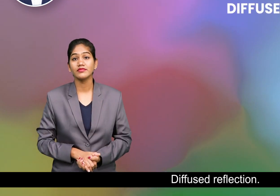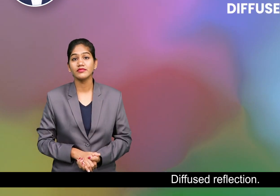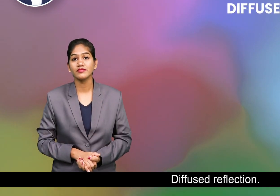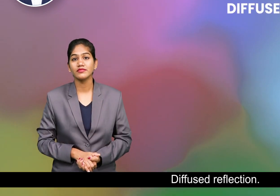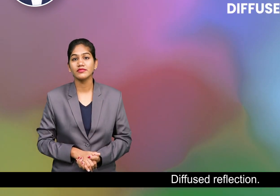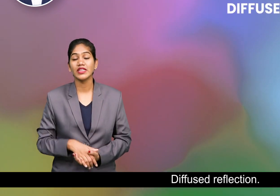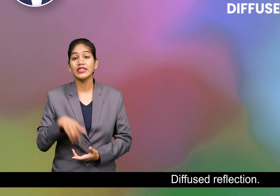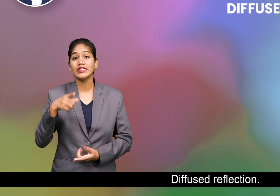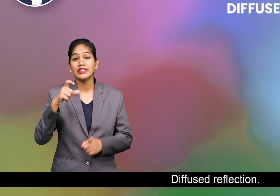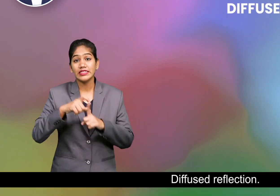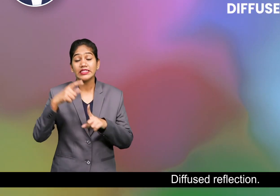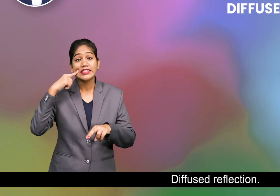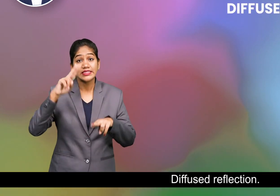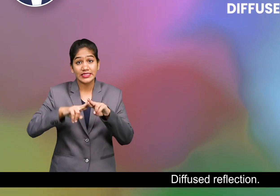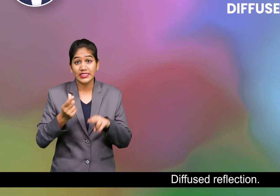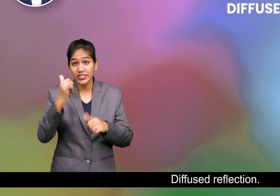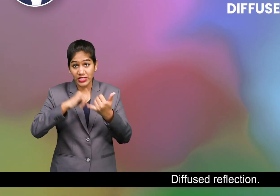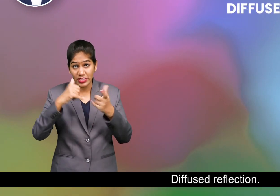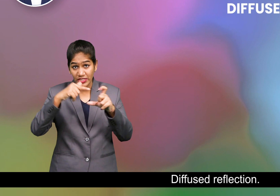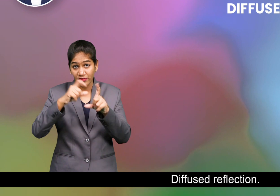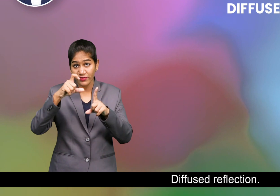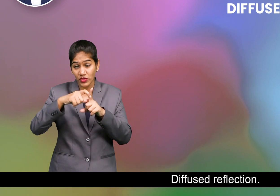Diffused reflection.